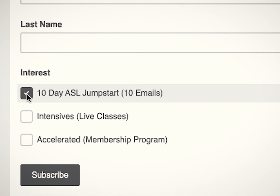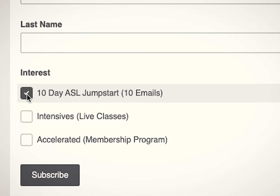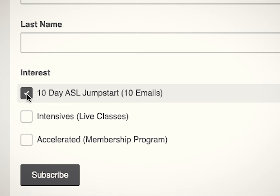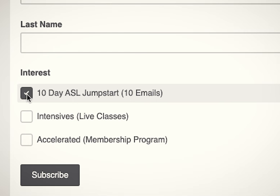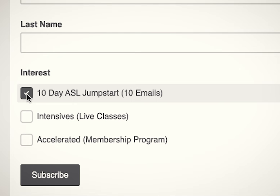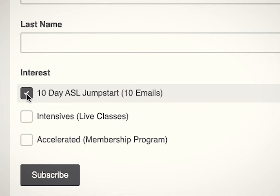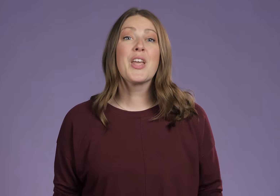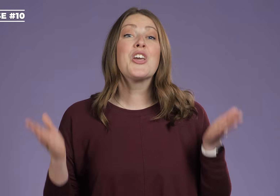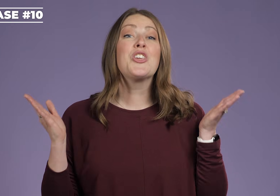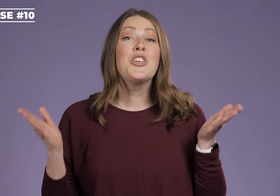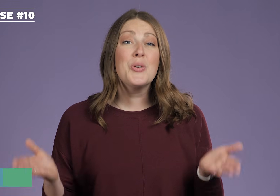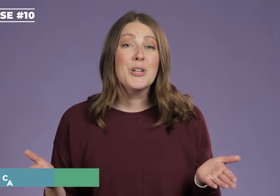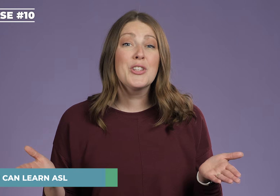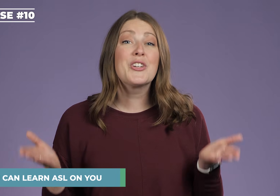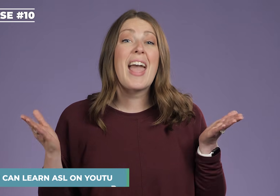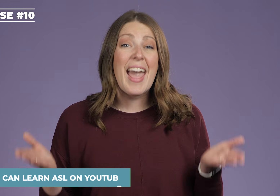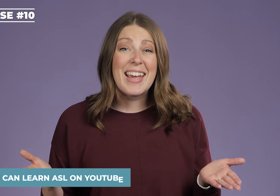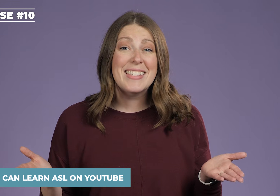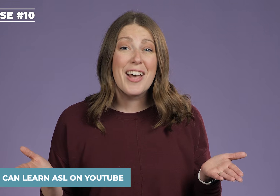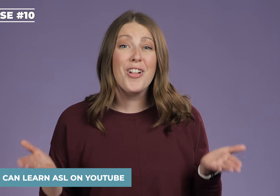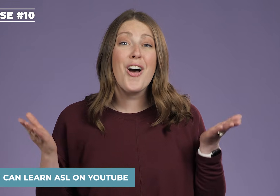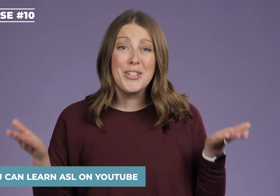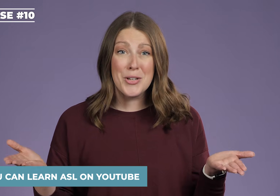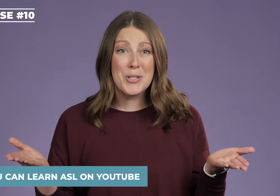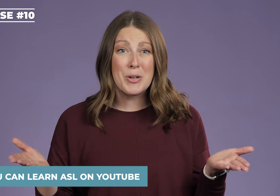video. You can learn ASL on YouTube.